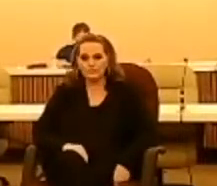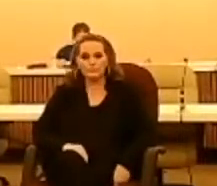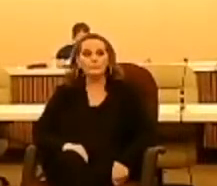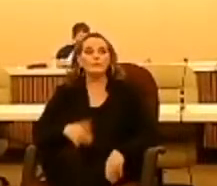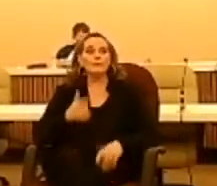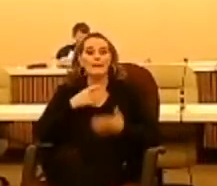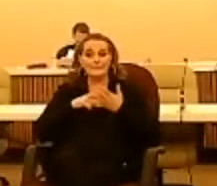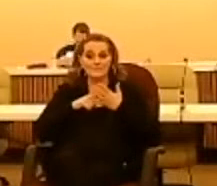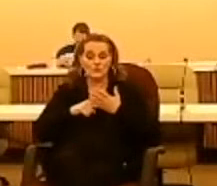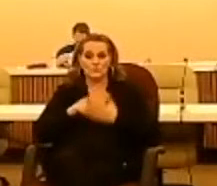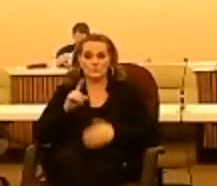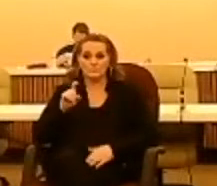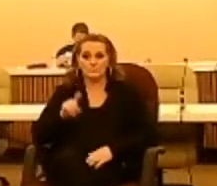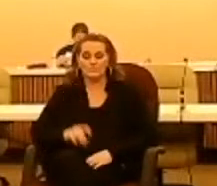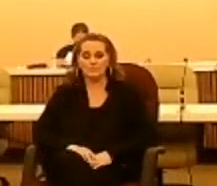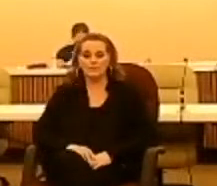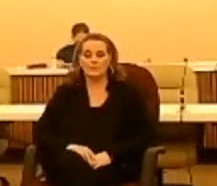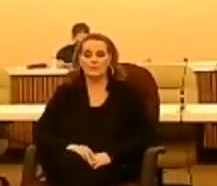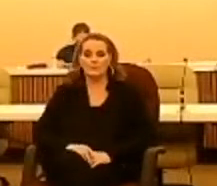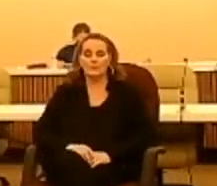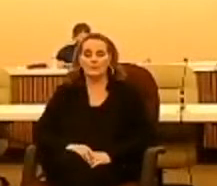Any discussion?